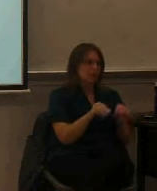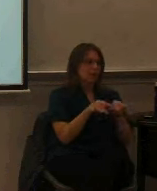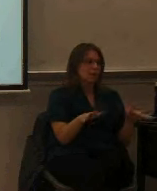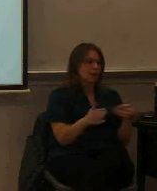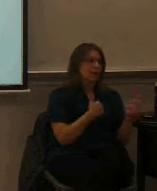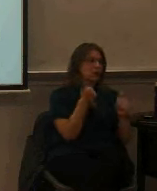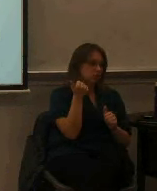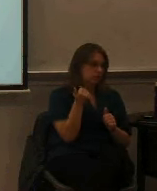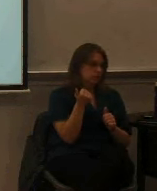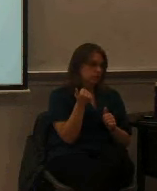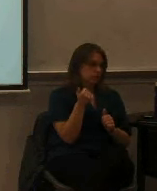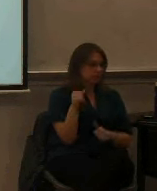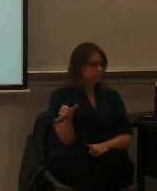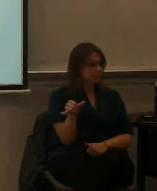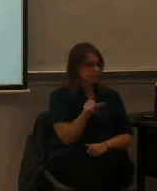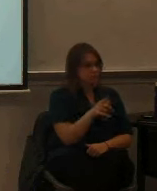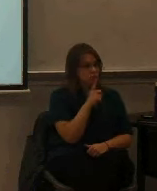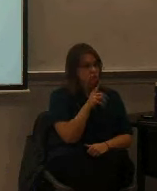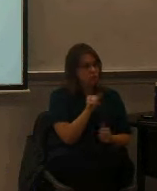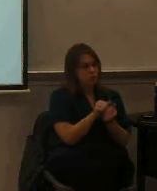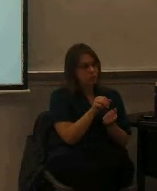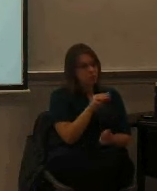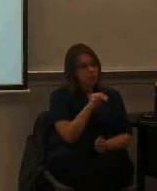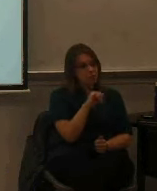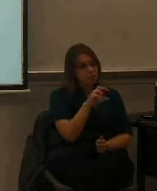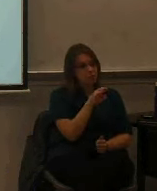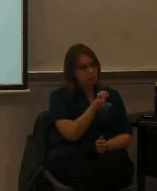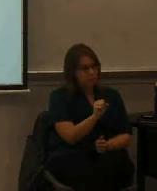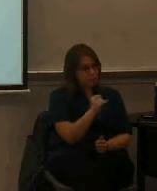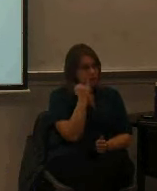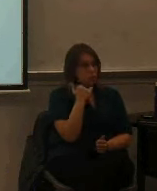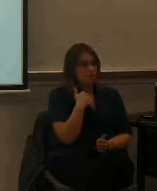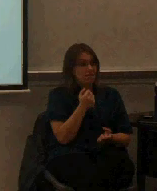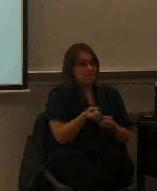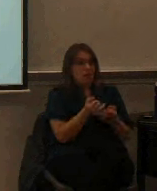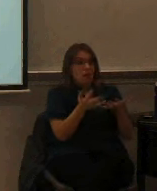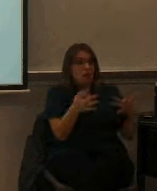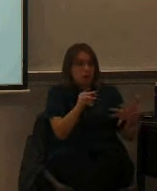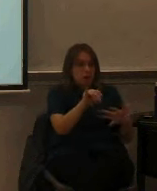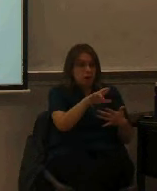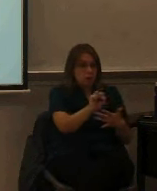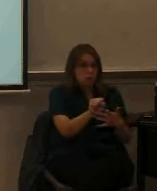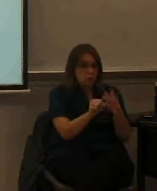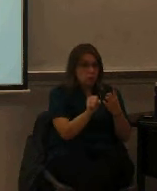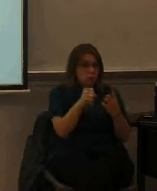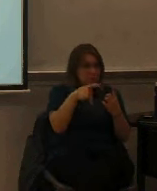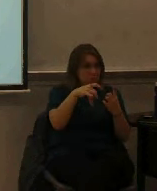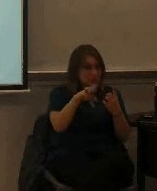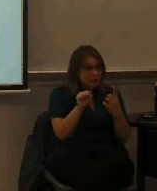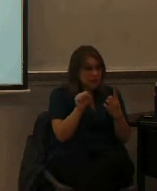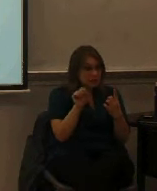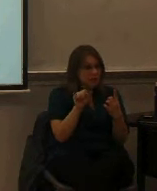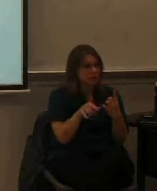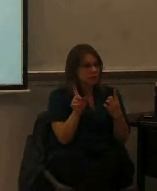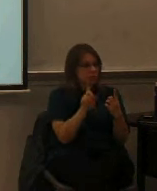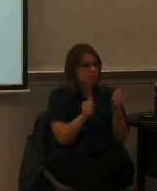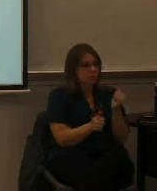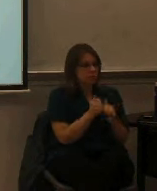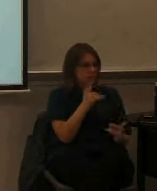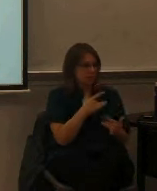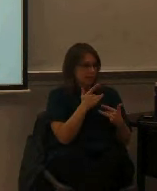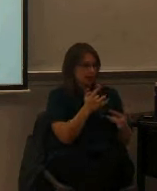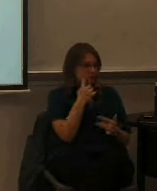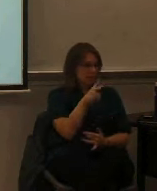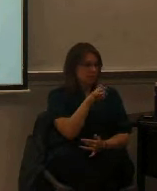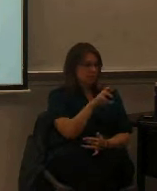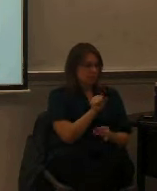right? It's the same is true with microbes, that if you have a dense microbial population of one species, that's where it's most likely